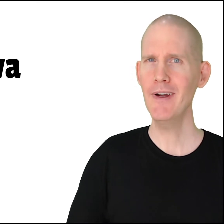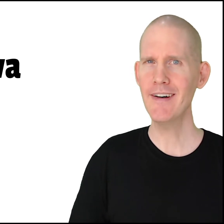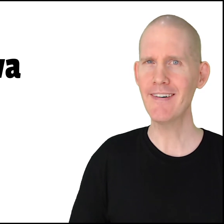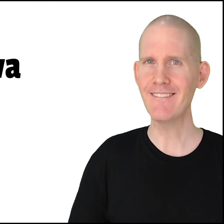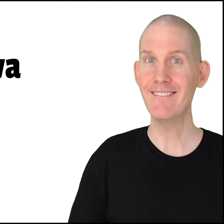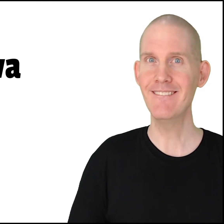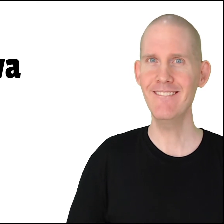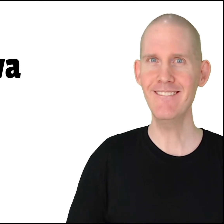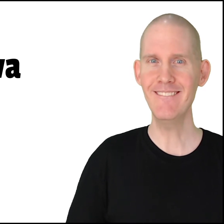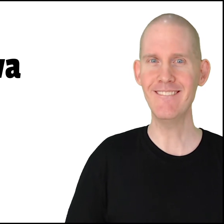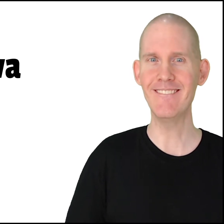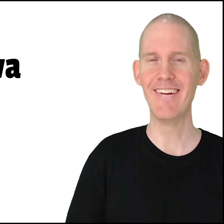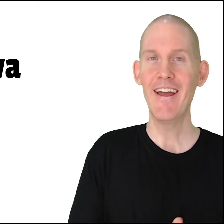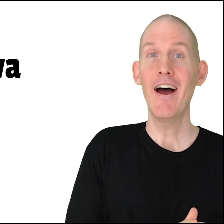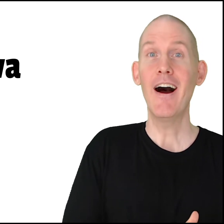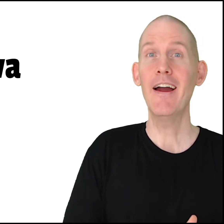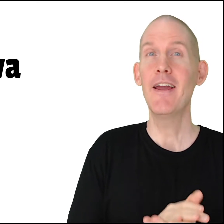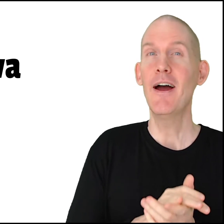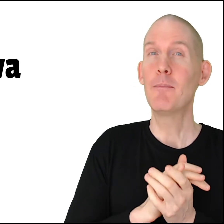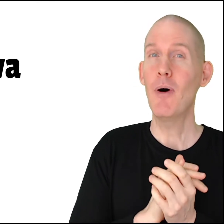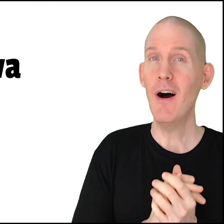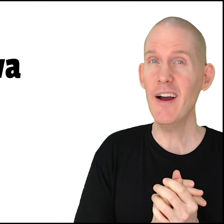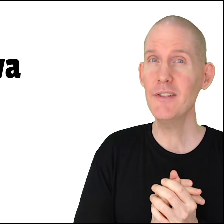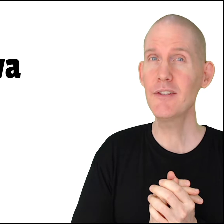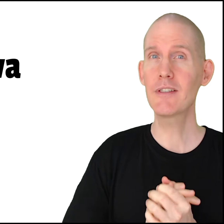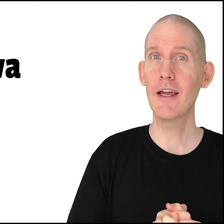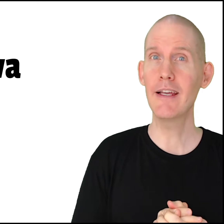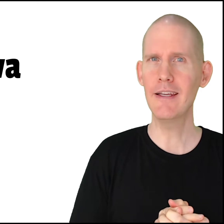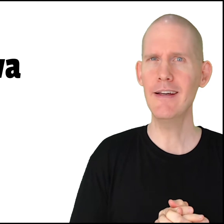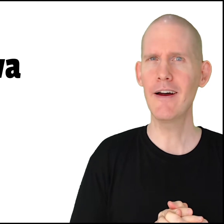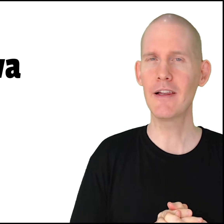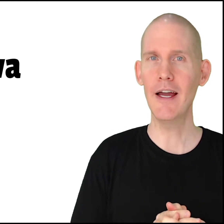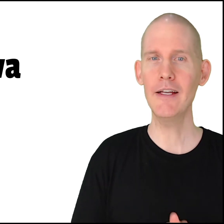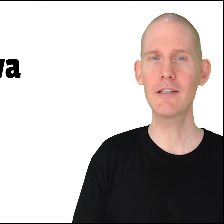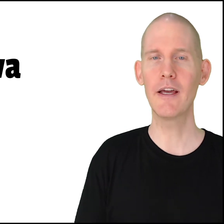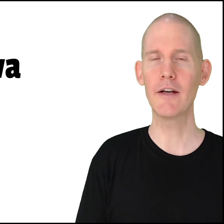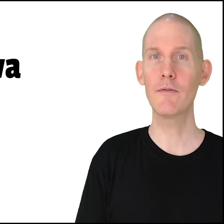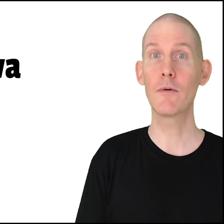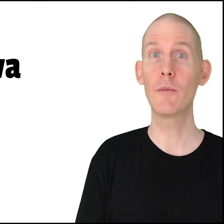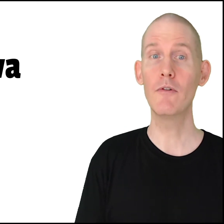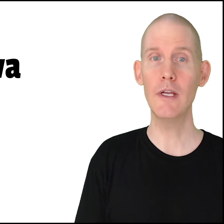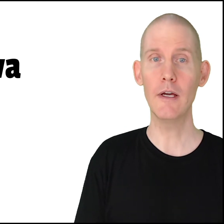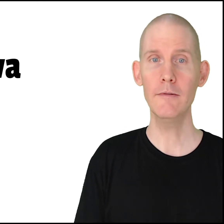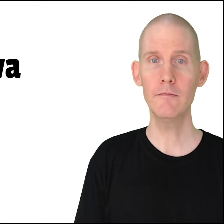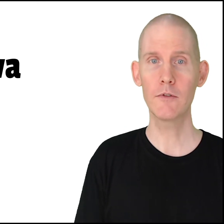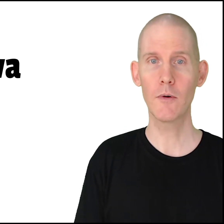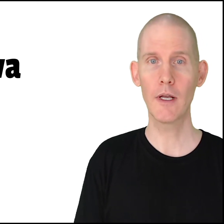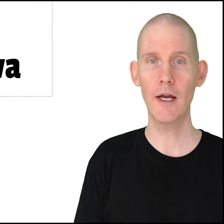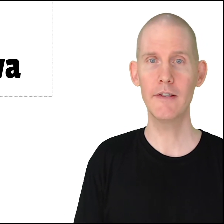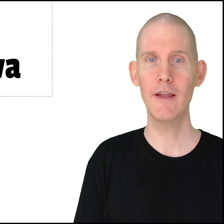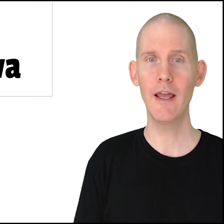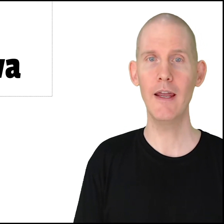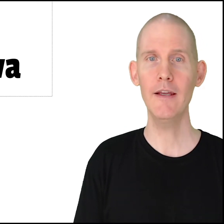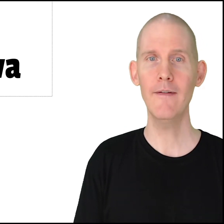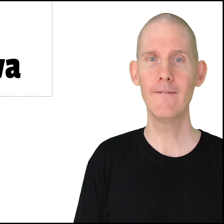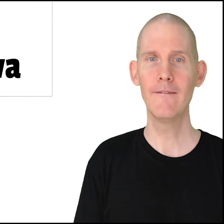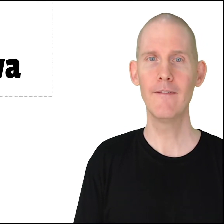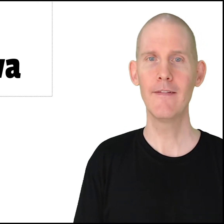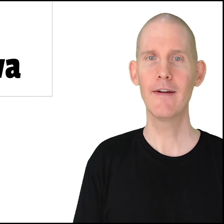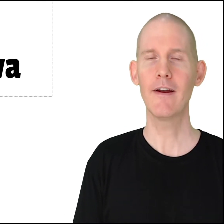Well, I paused slightly on the last letter for Maria. So when I got to the A, right,